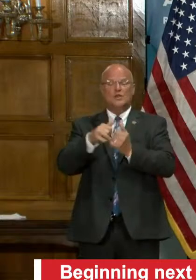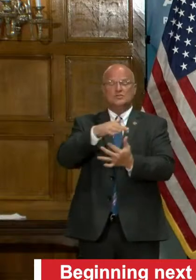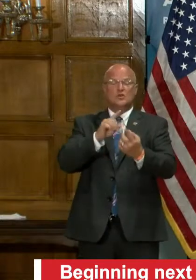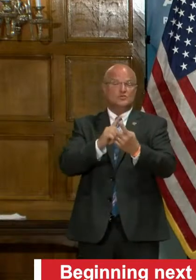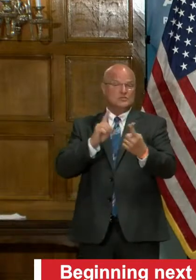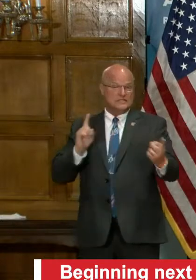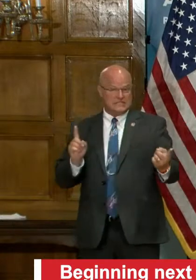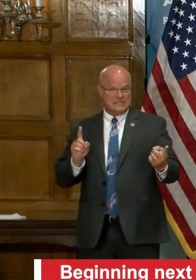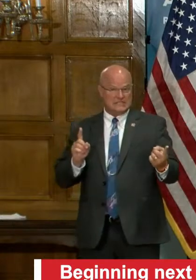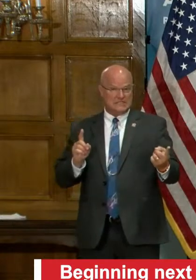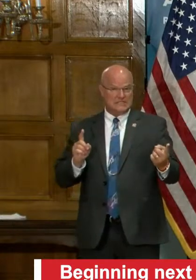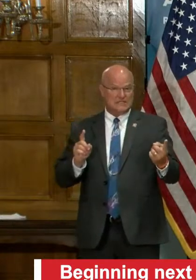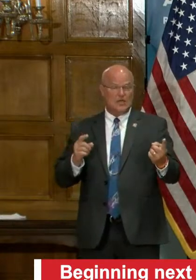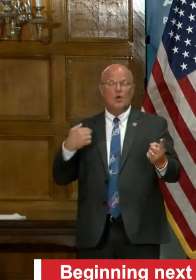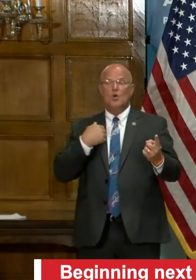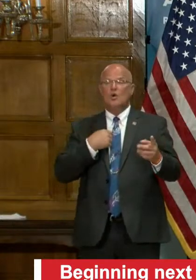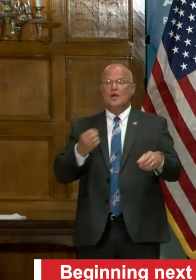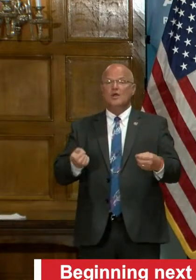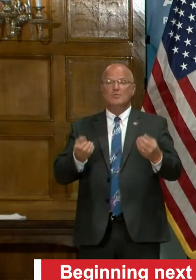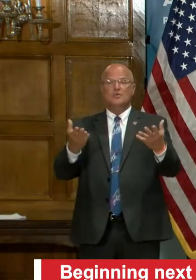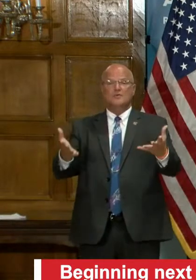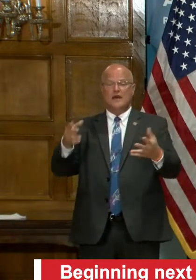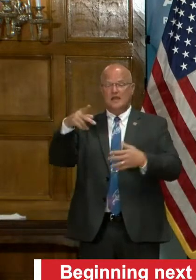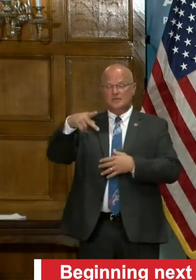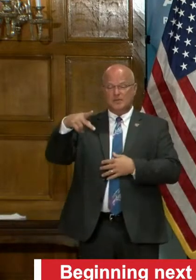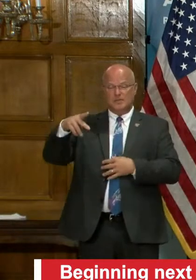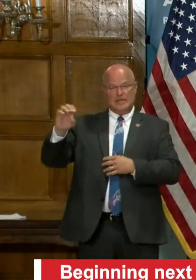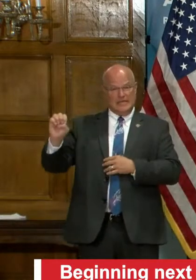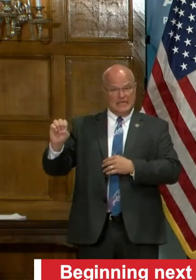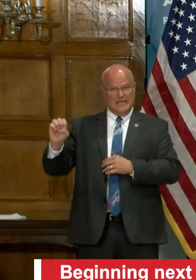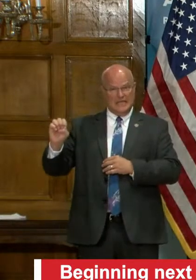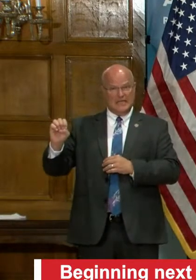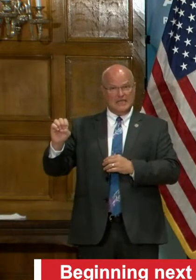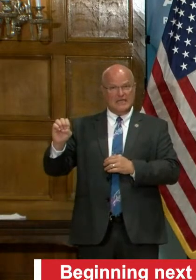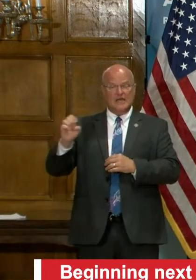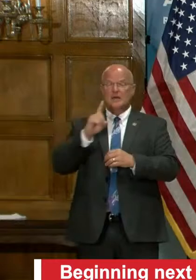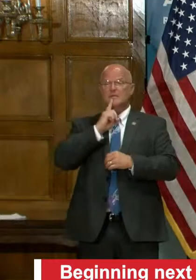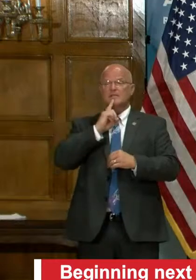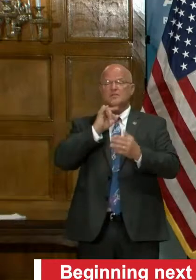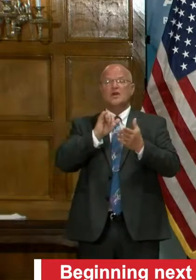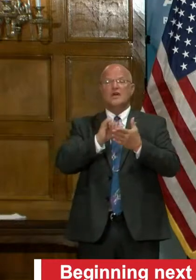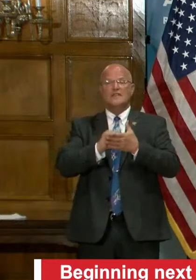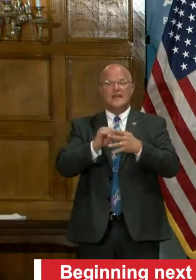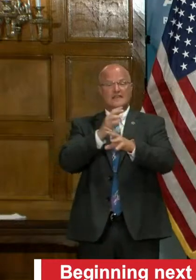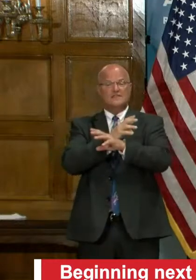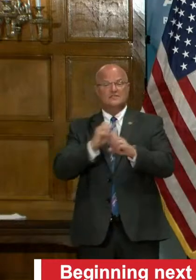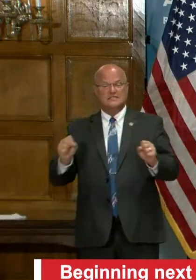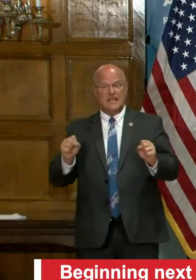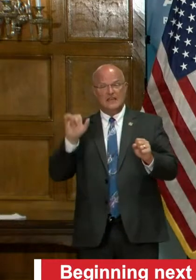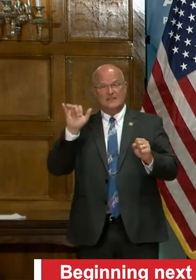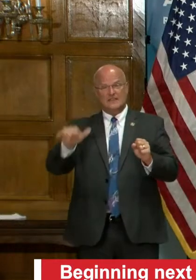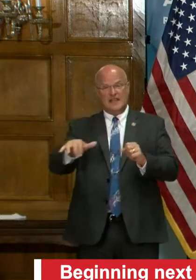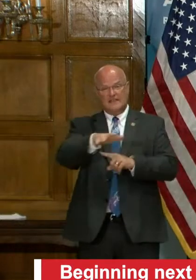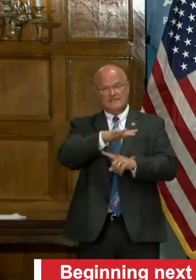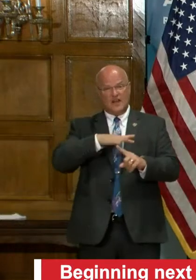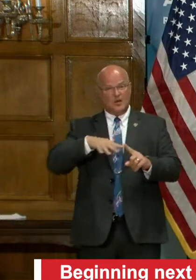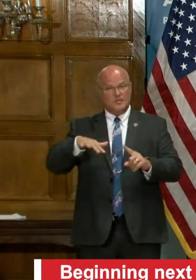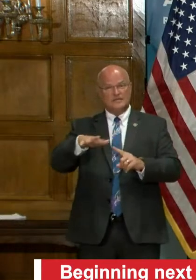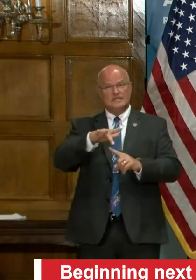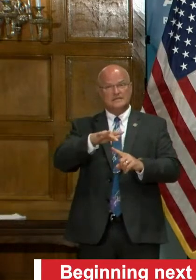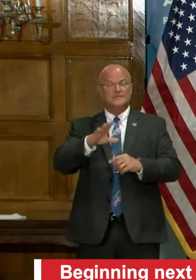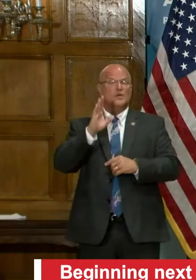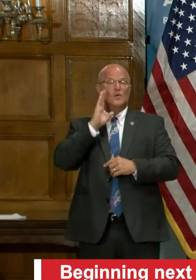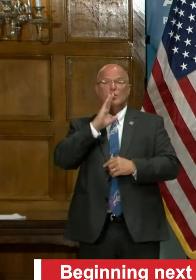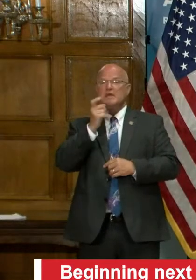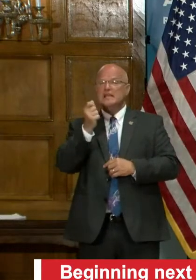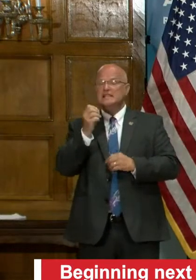social distancing. We're providing PPE to make sure that they're safe in that environment. There